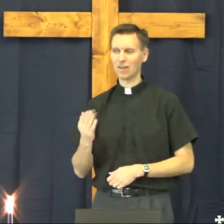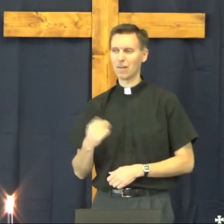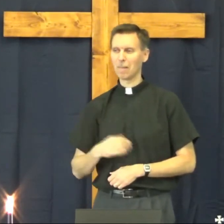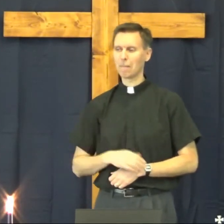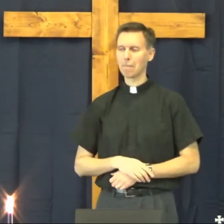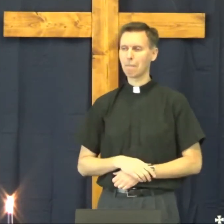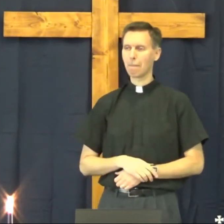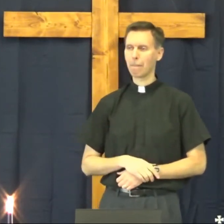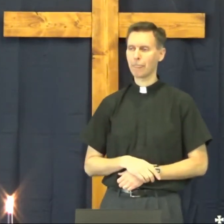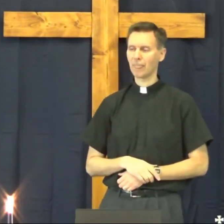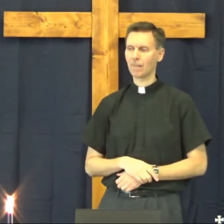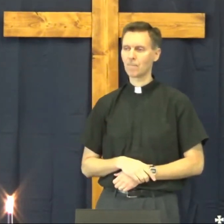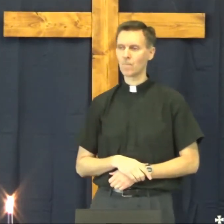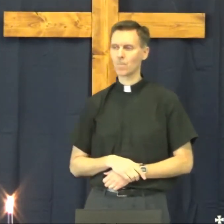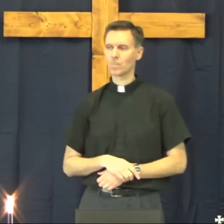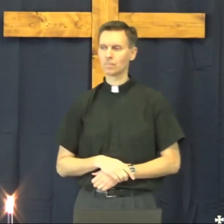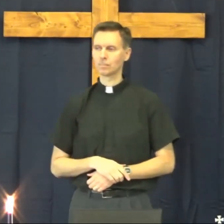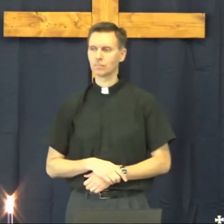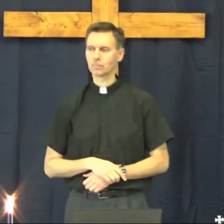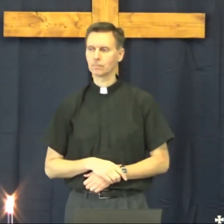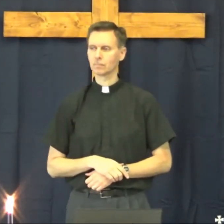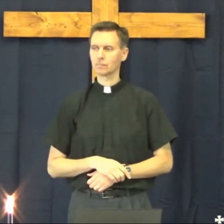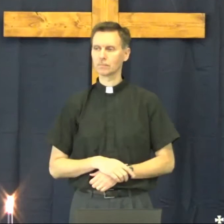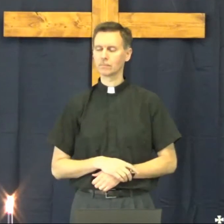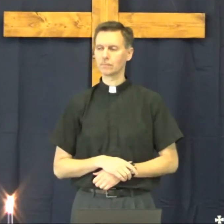question. Like I said,